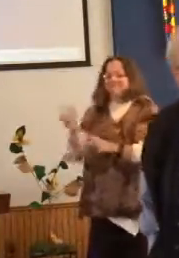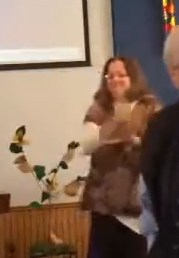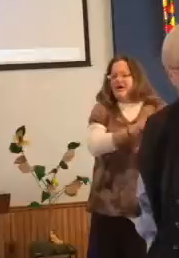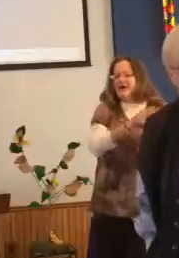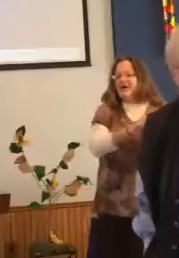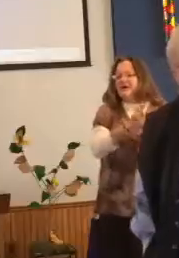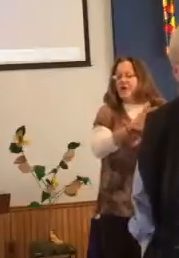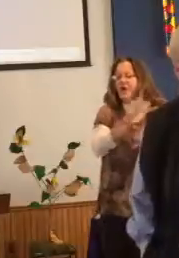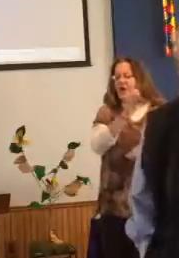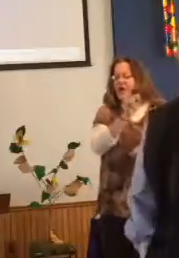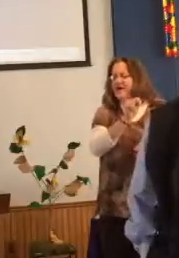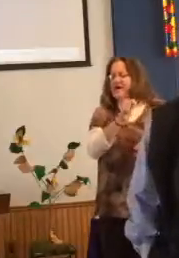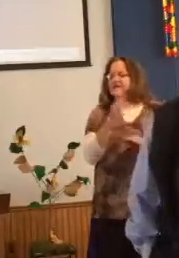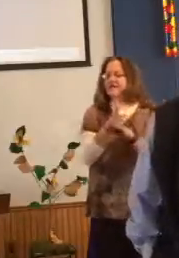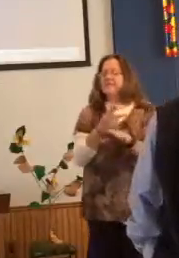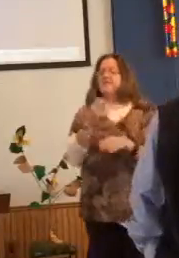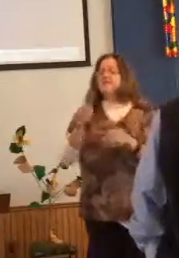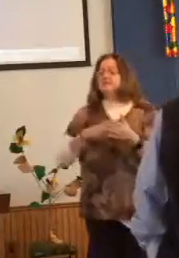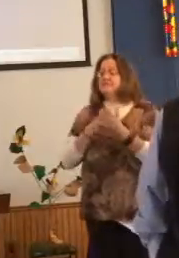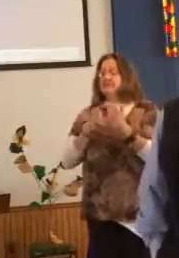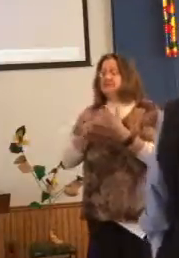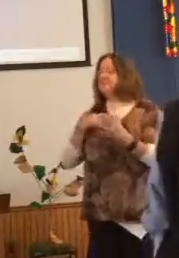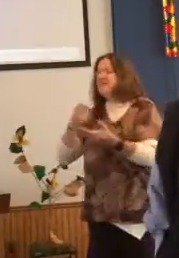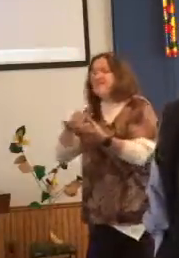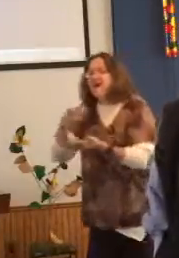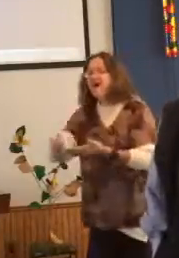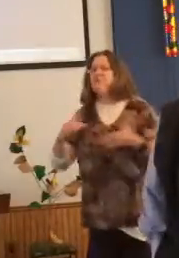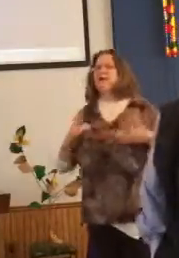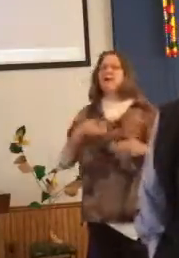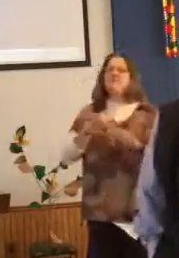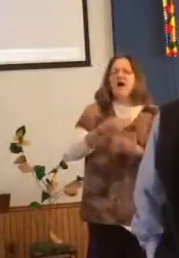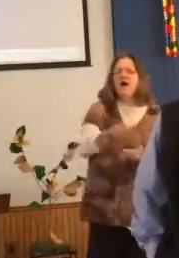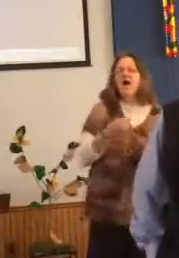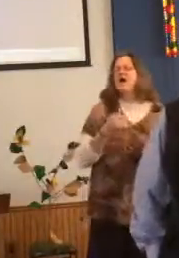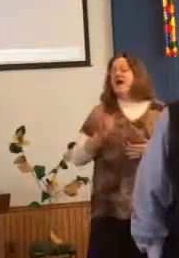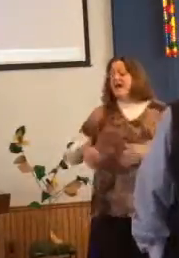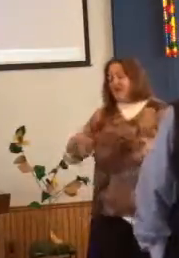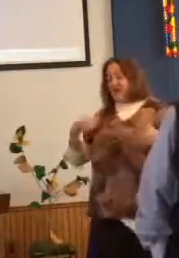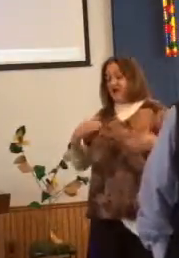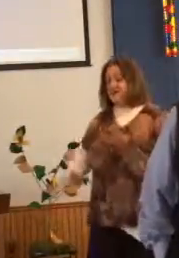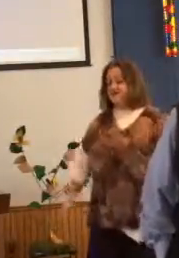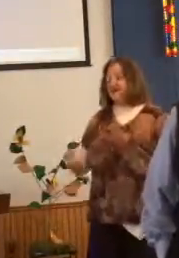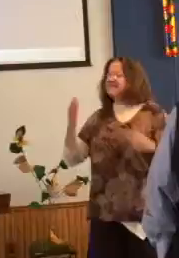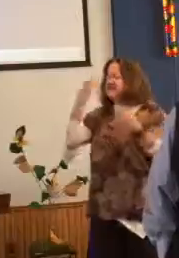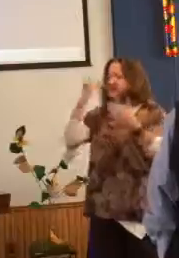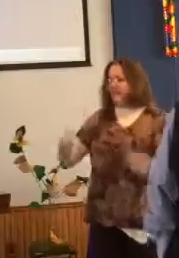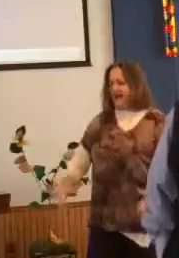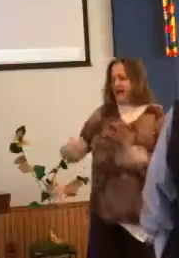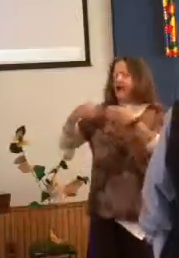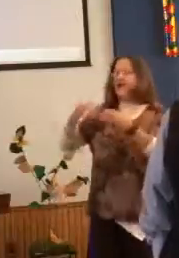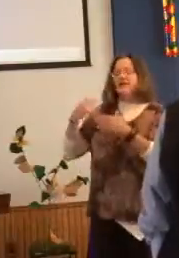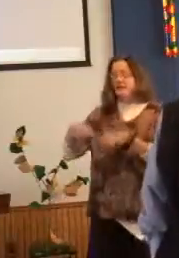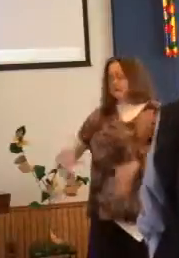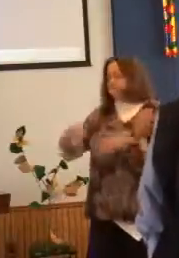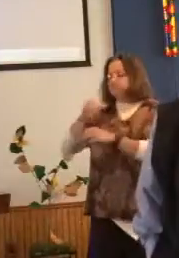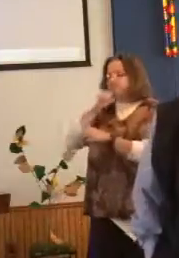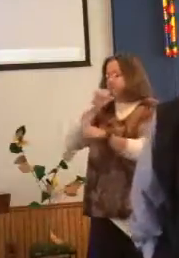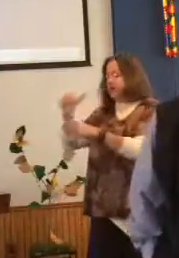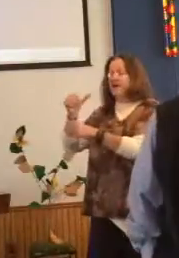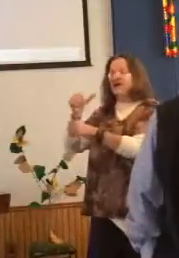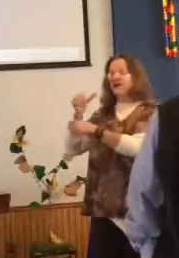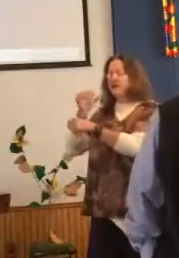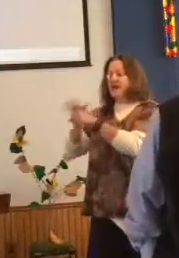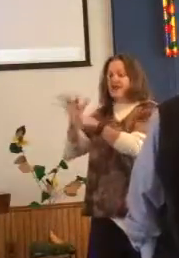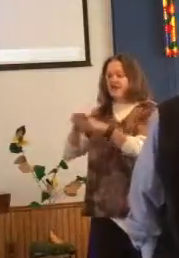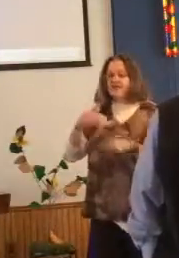extra blankets because it was cold, and it was colder than our sleeping bags could handle. But we still managed to have a